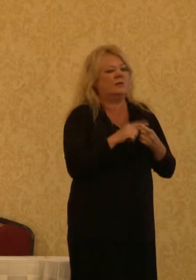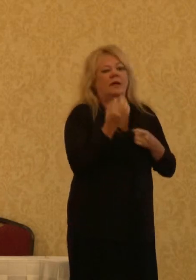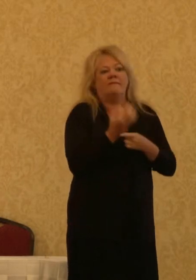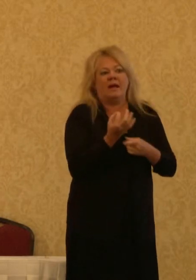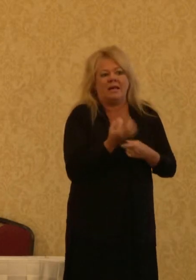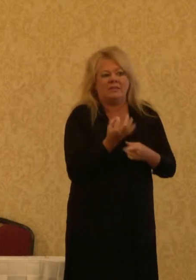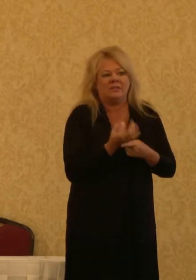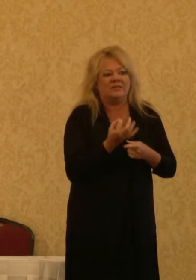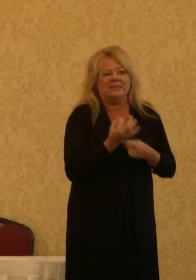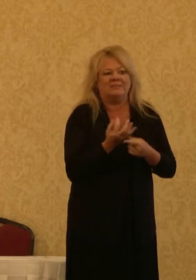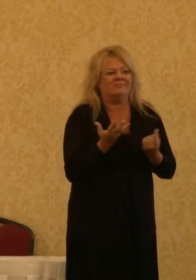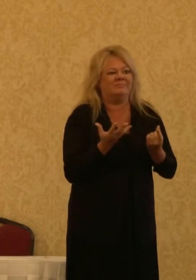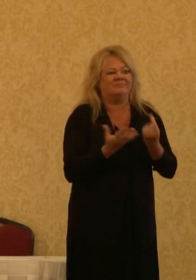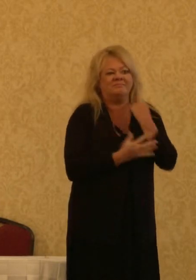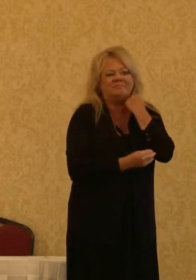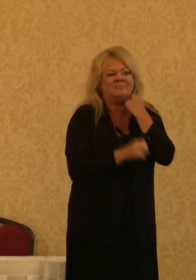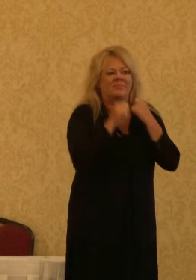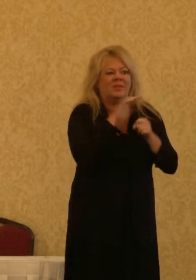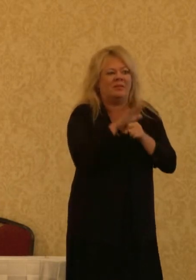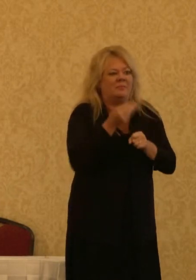financial instability,